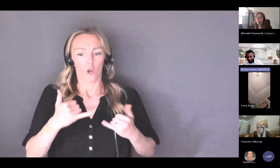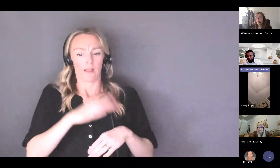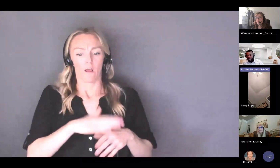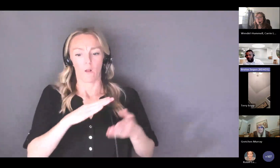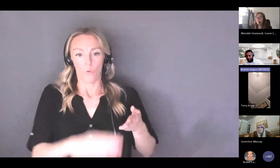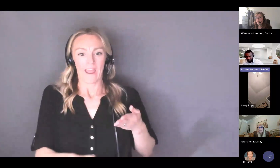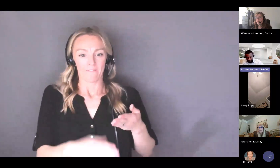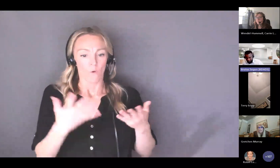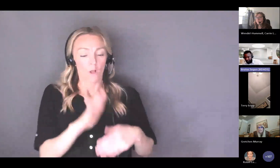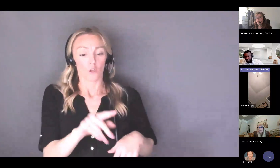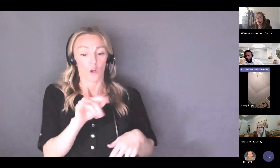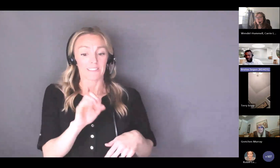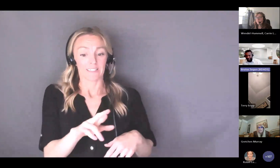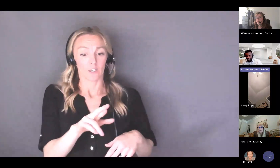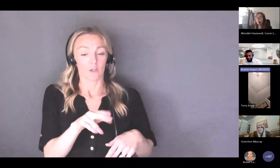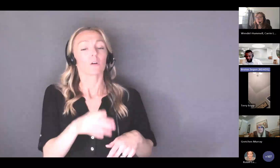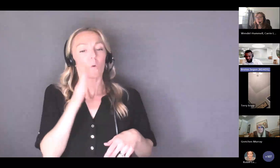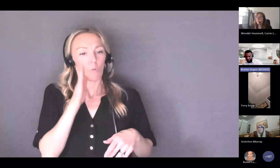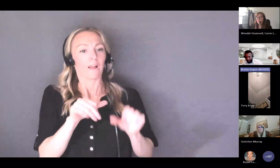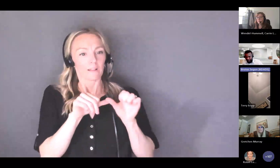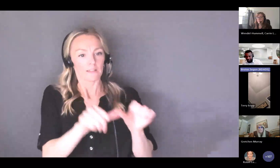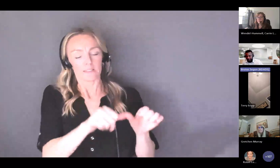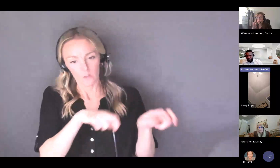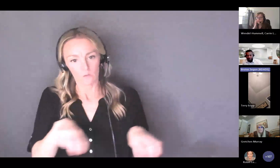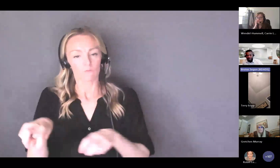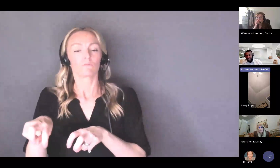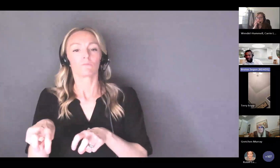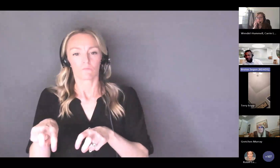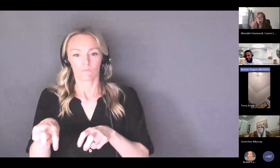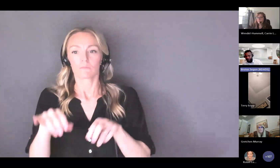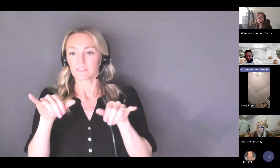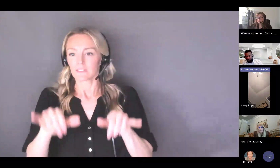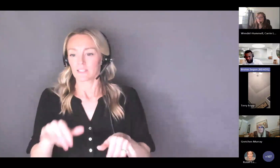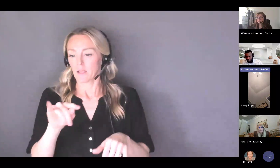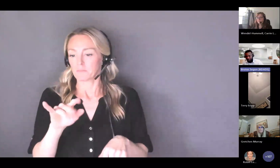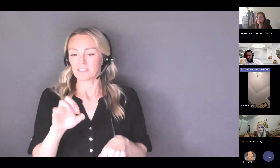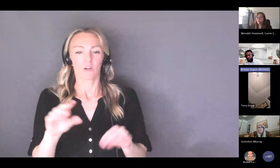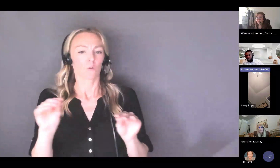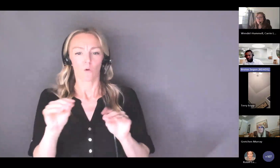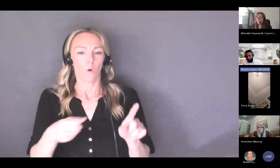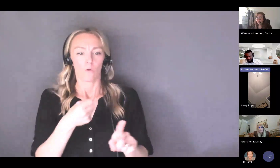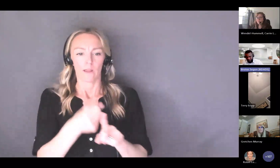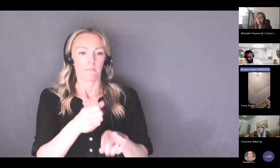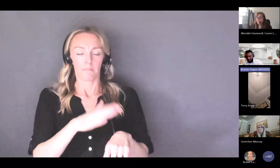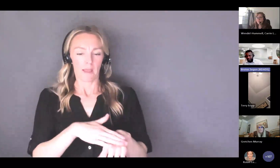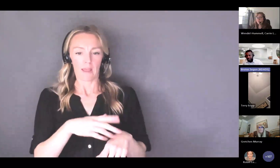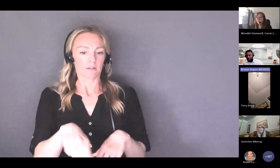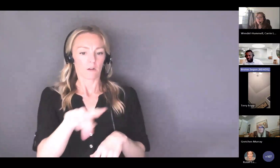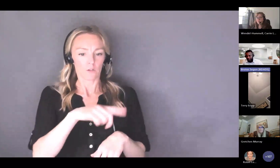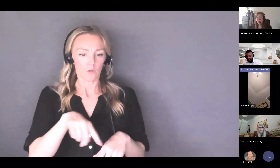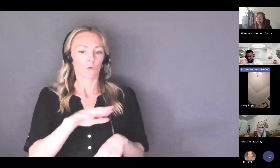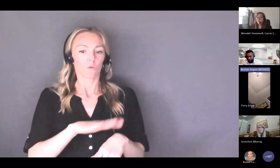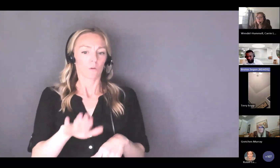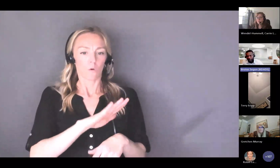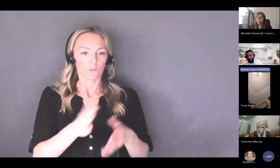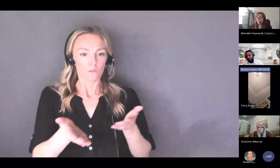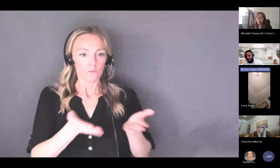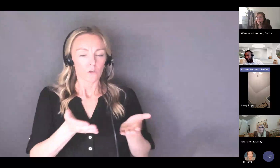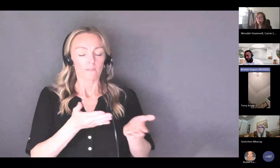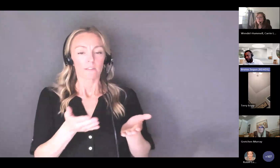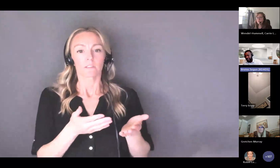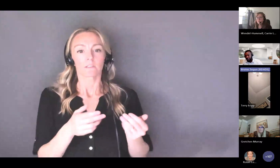your tier will you'll continue to have that, tier. There wouldn't be any impact on you, on your services, on how you